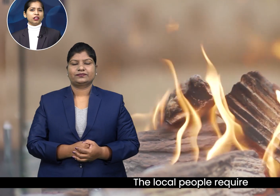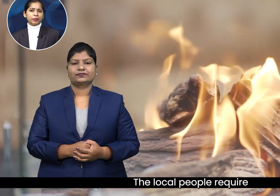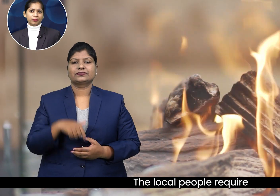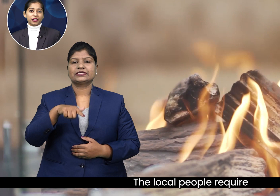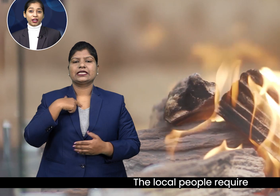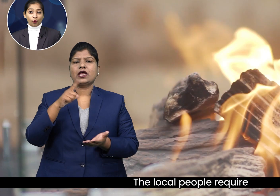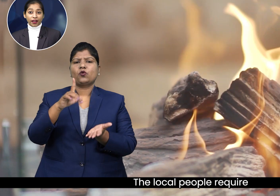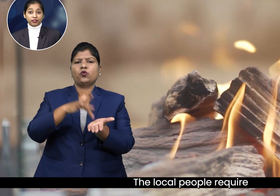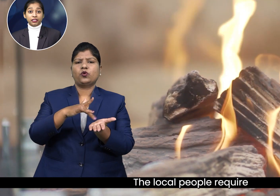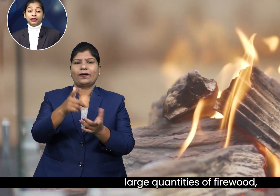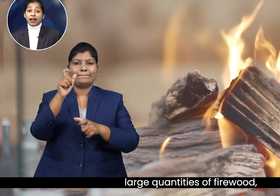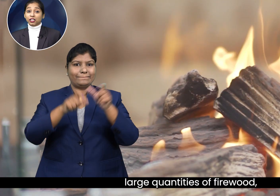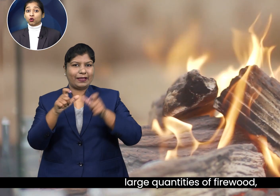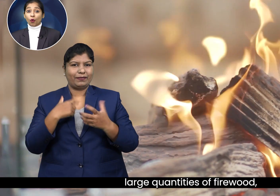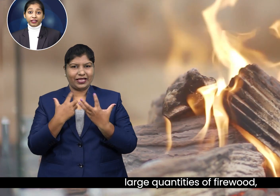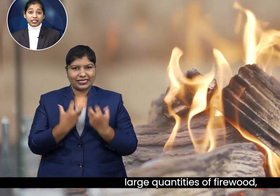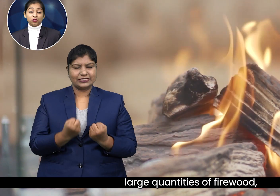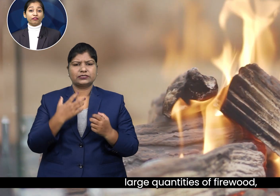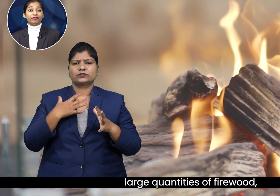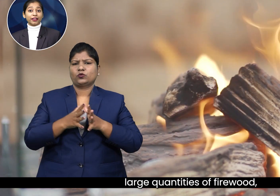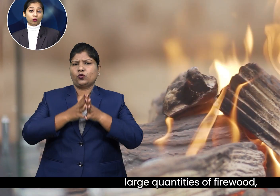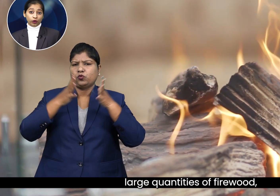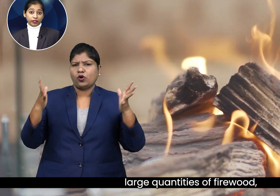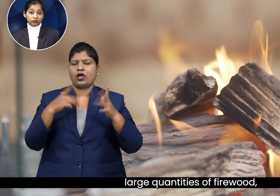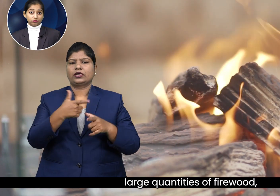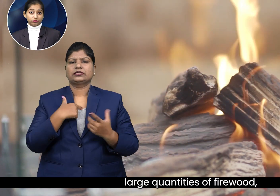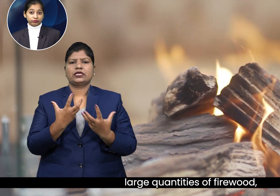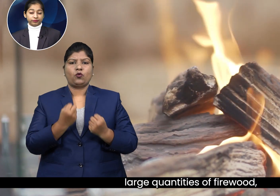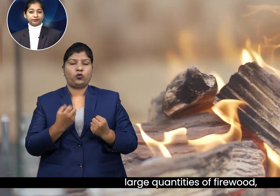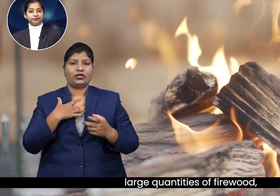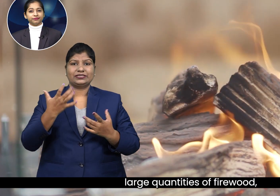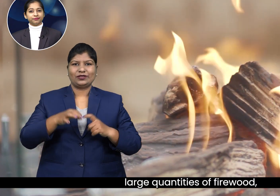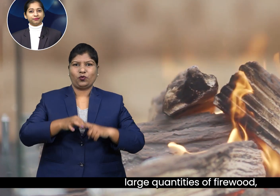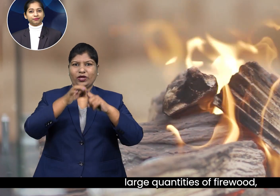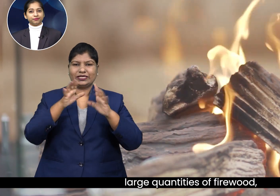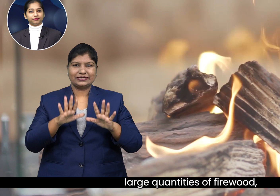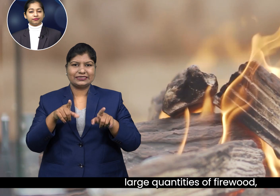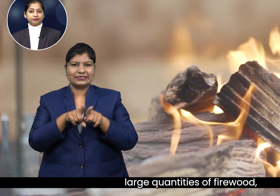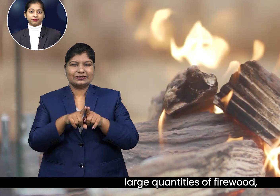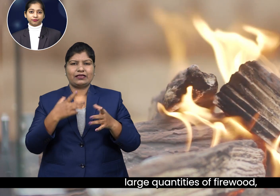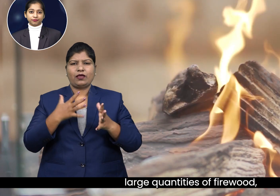The local people require large quantities of firewood.